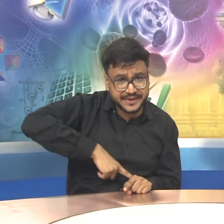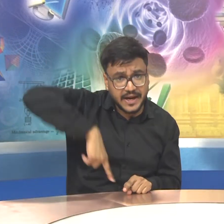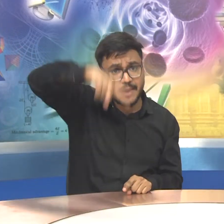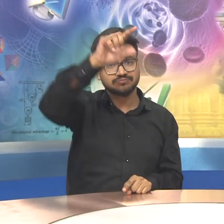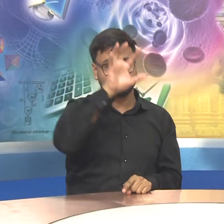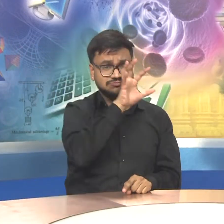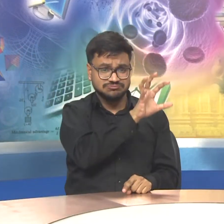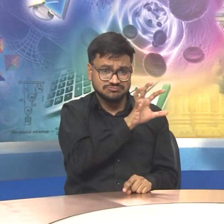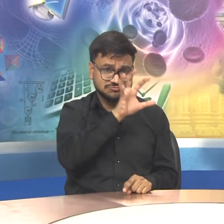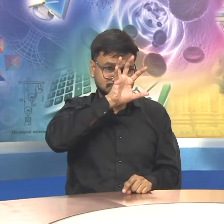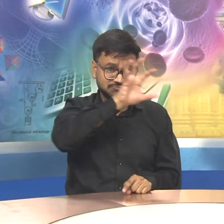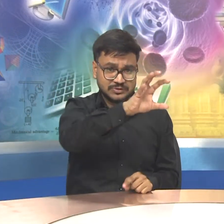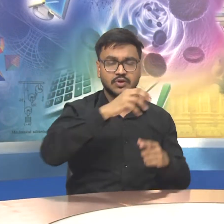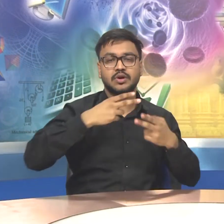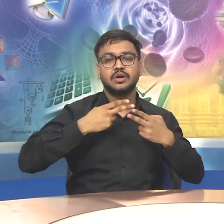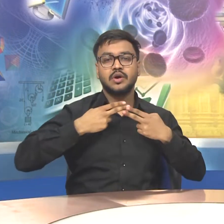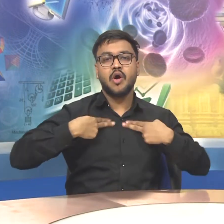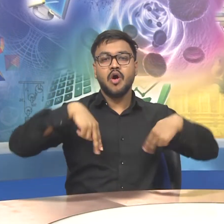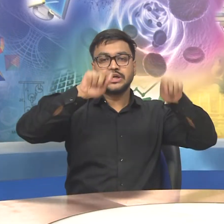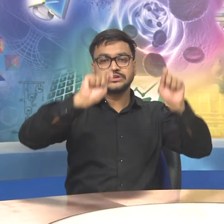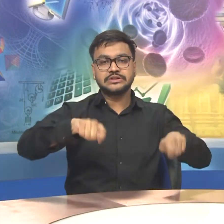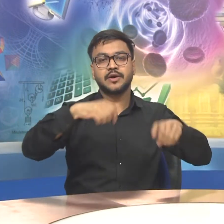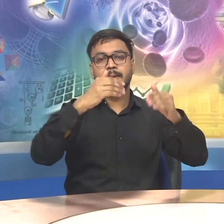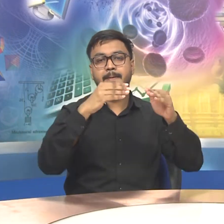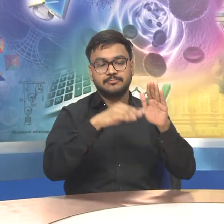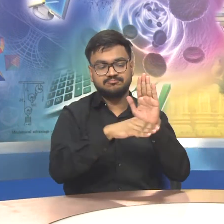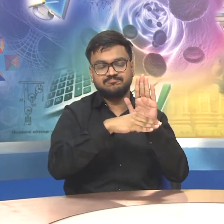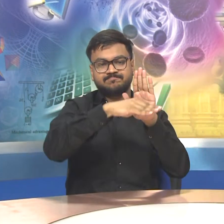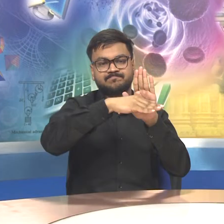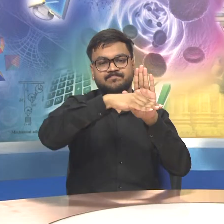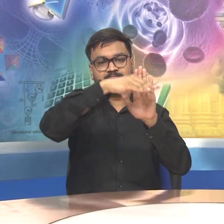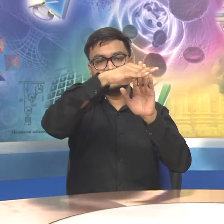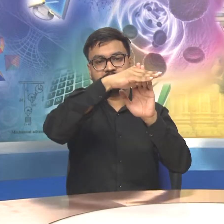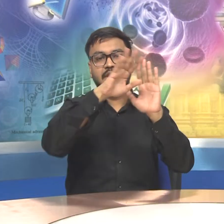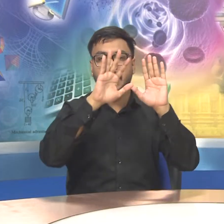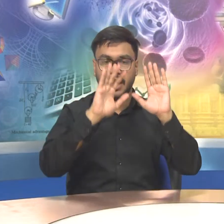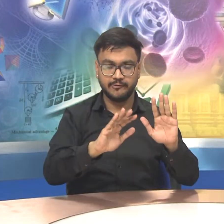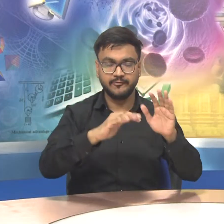integrated judicial system for the whole country.